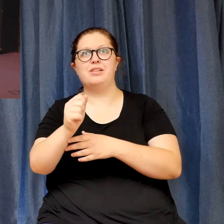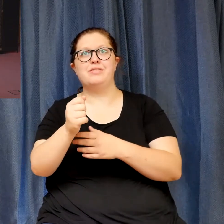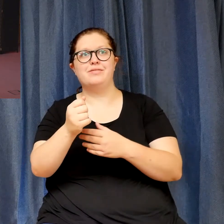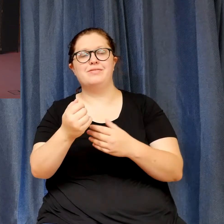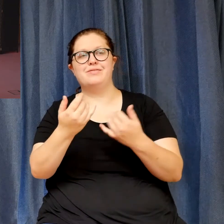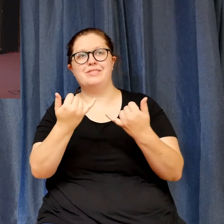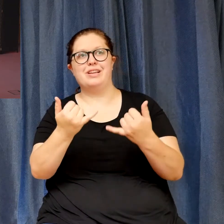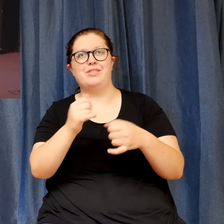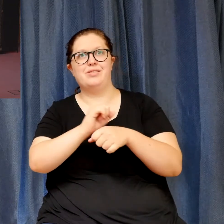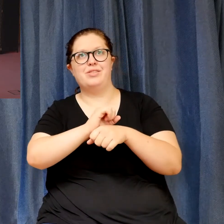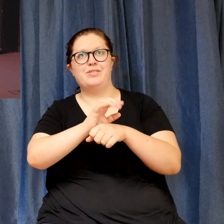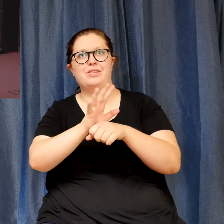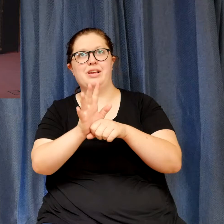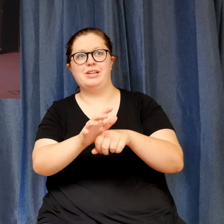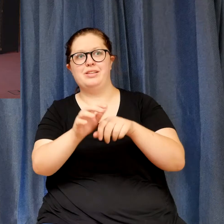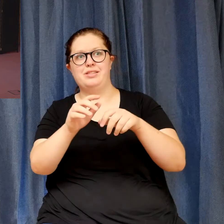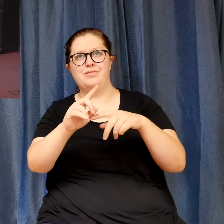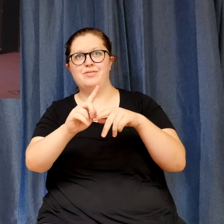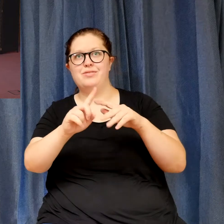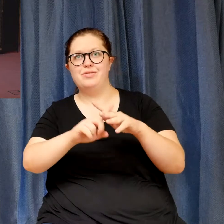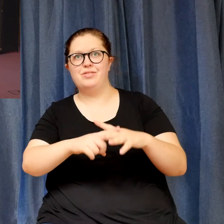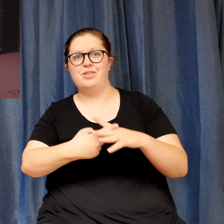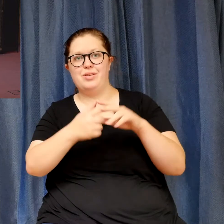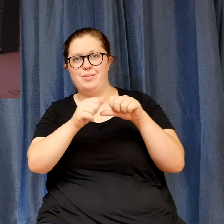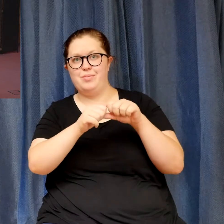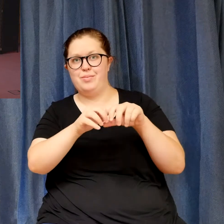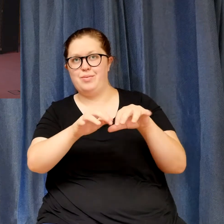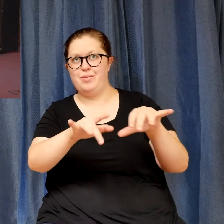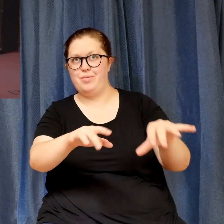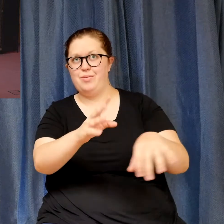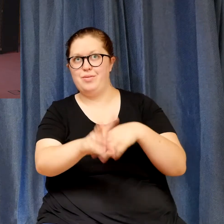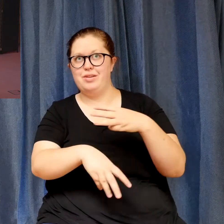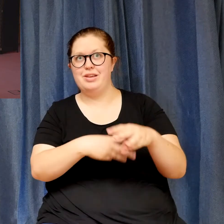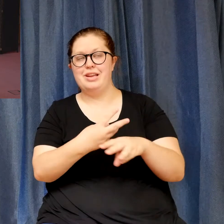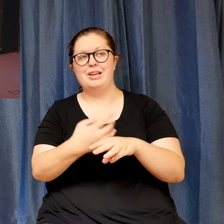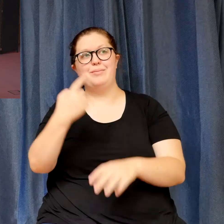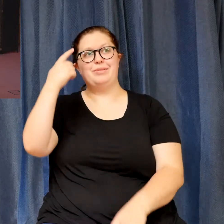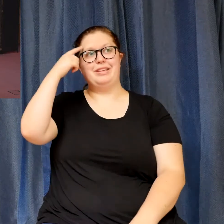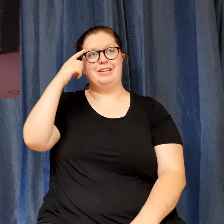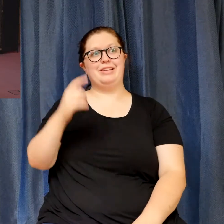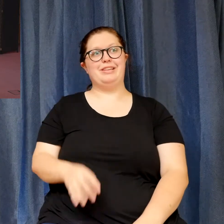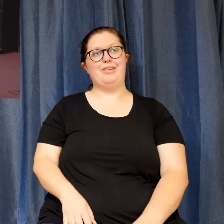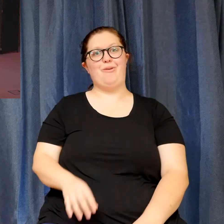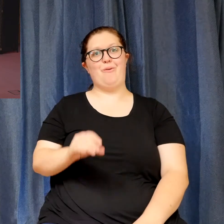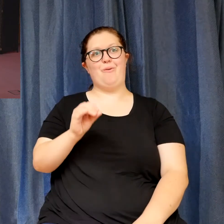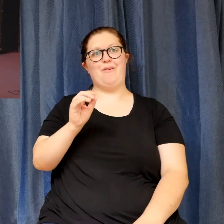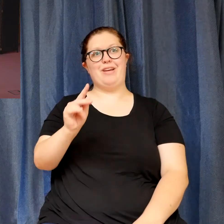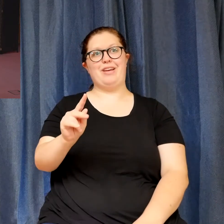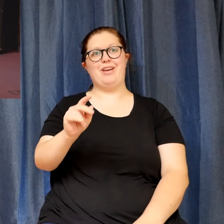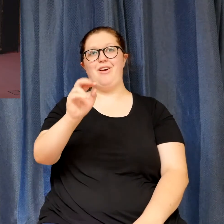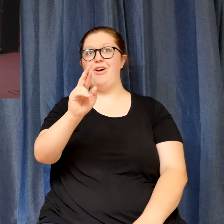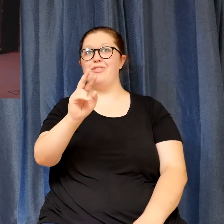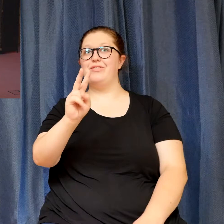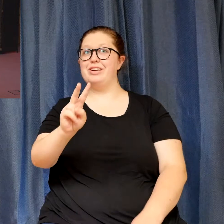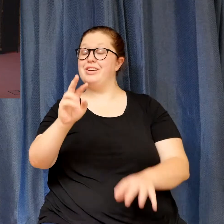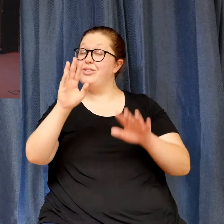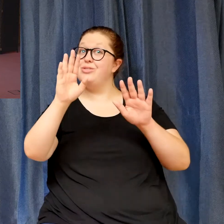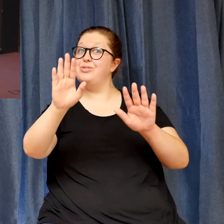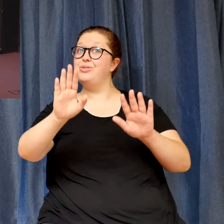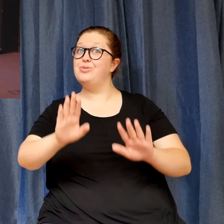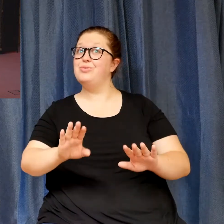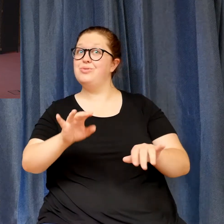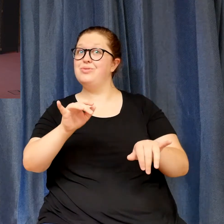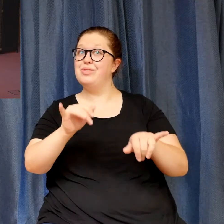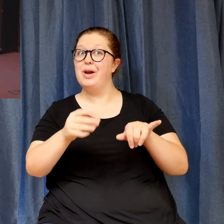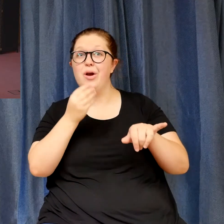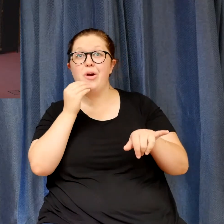starting to sweep the world. And I'm thinking, okay, the RV is a great